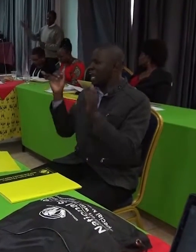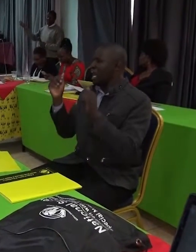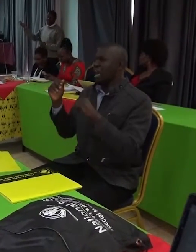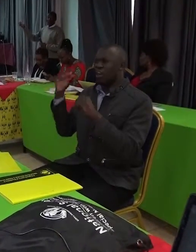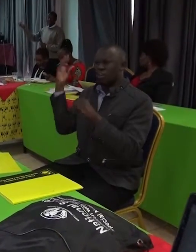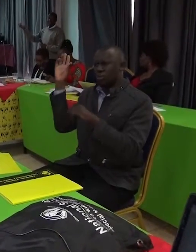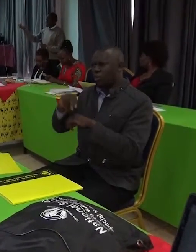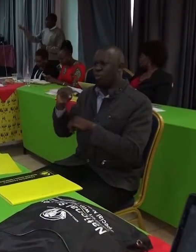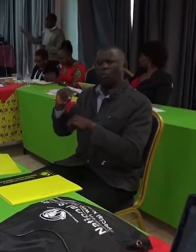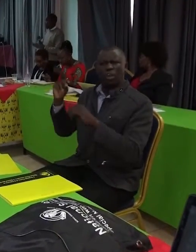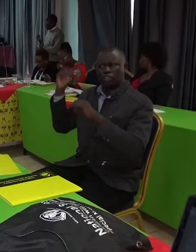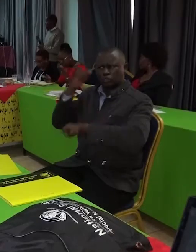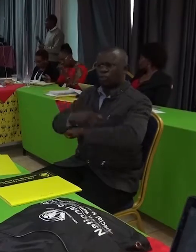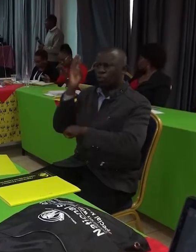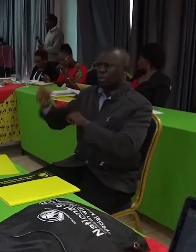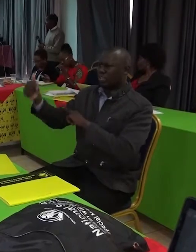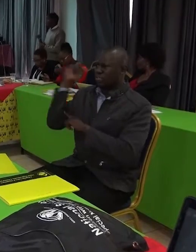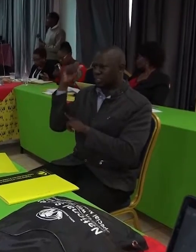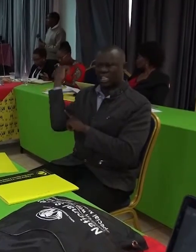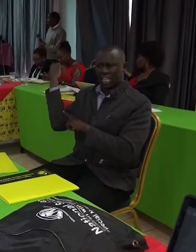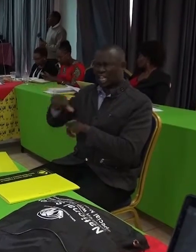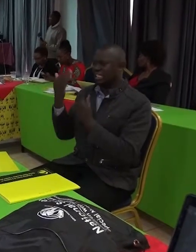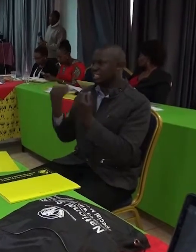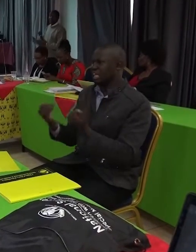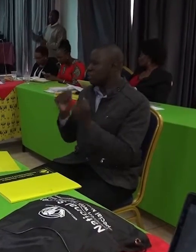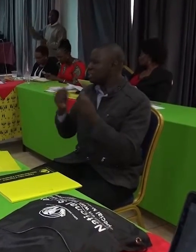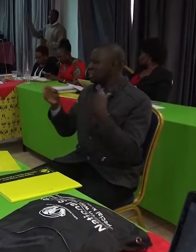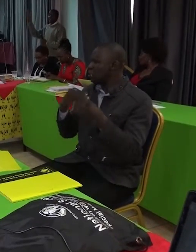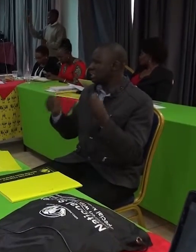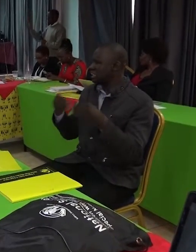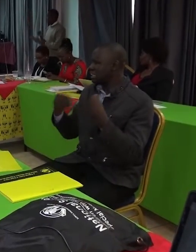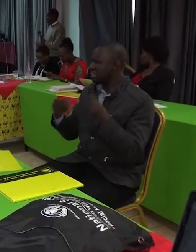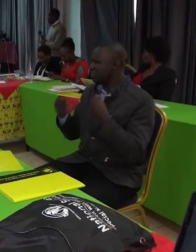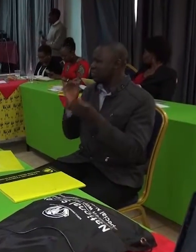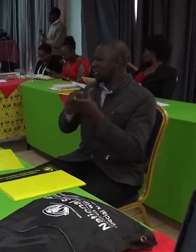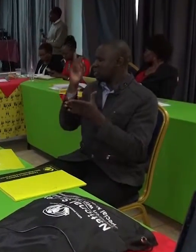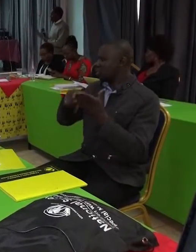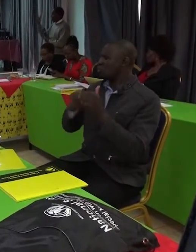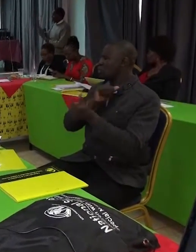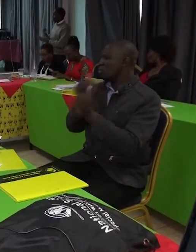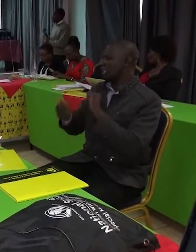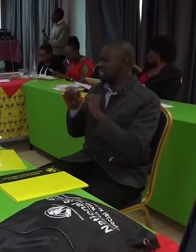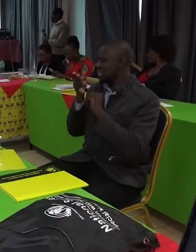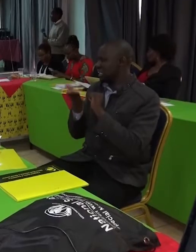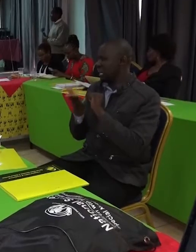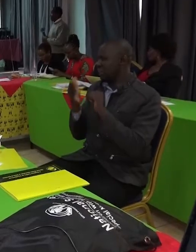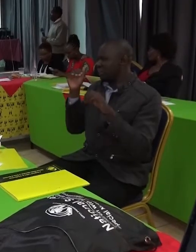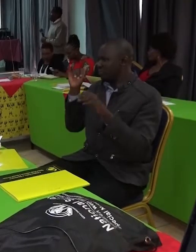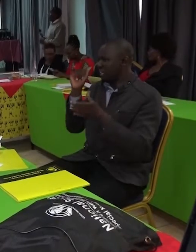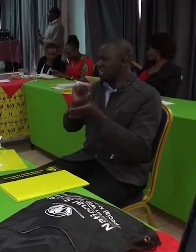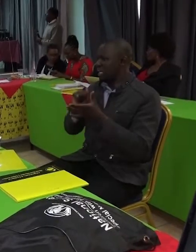disability. It was very clear in 2003. Many years after the international